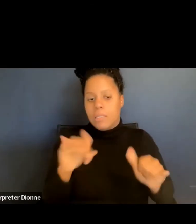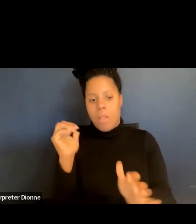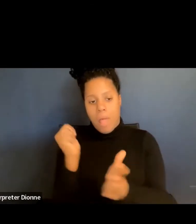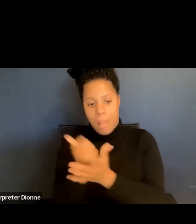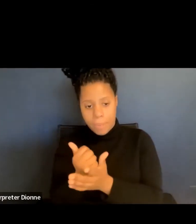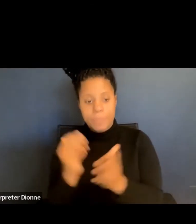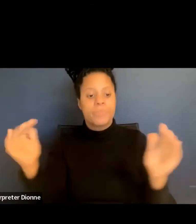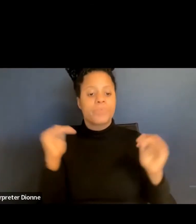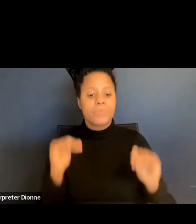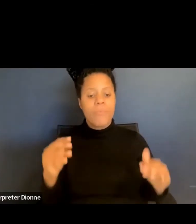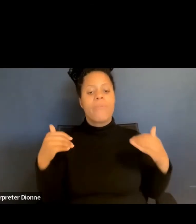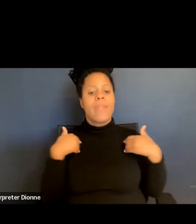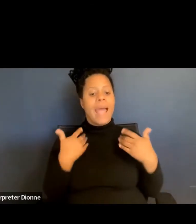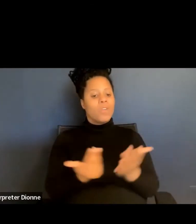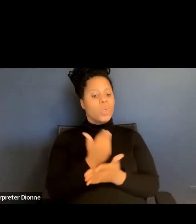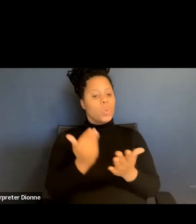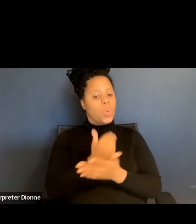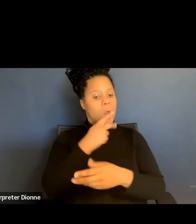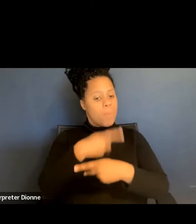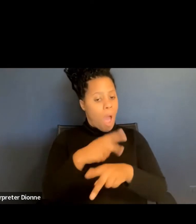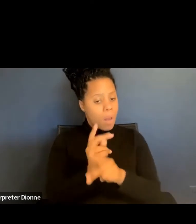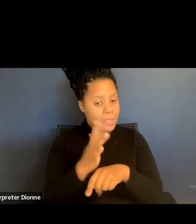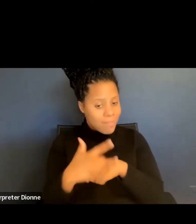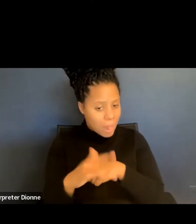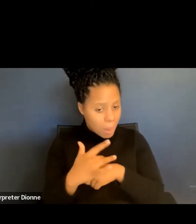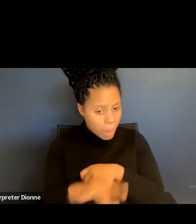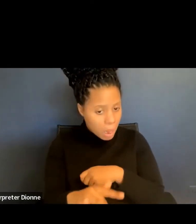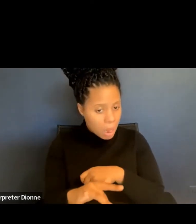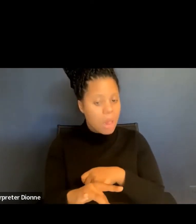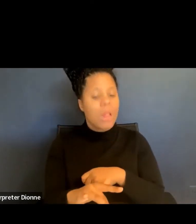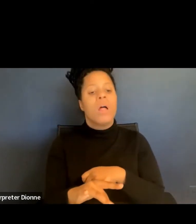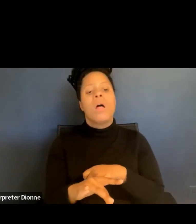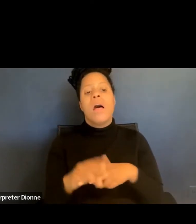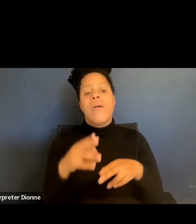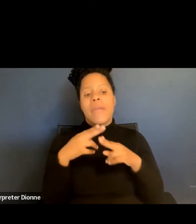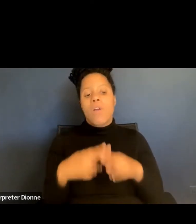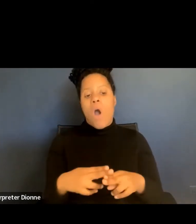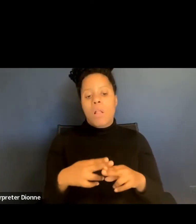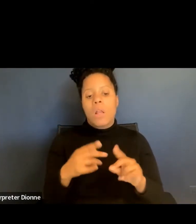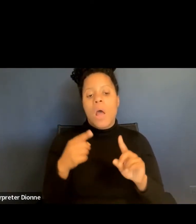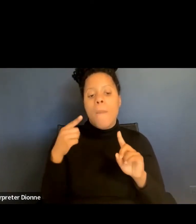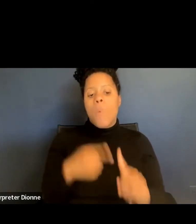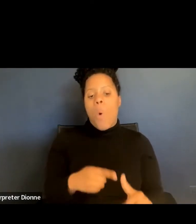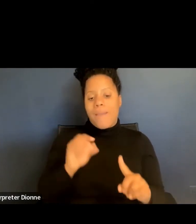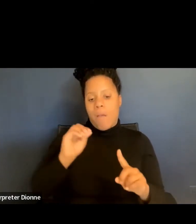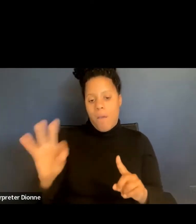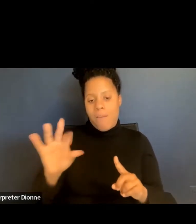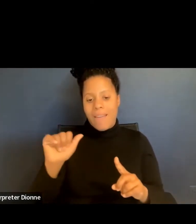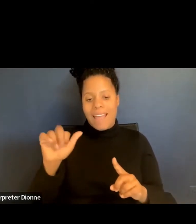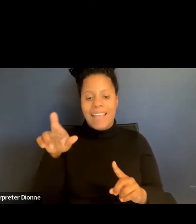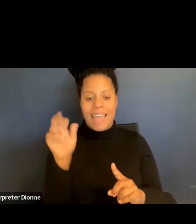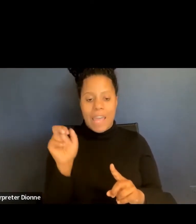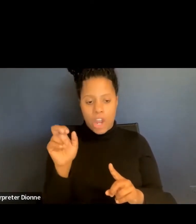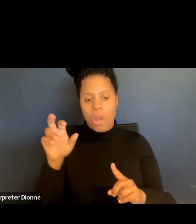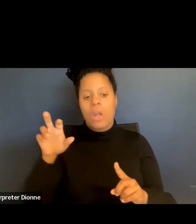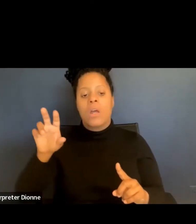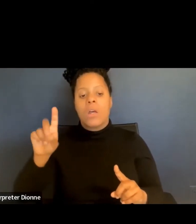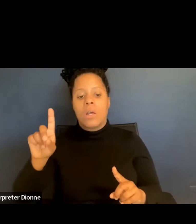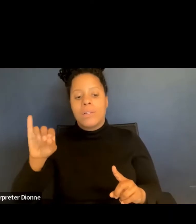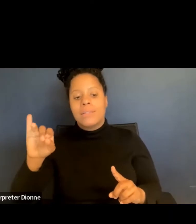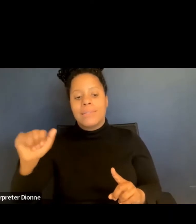for provider assistance. These are called point of care diagnostic tools, and it consists